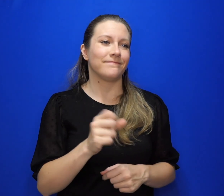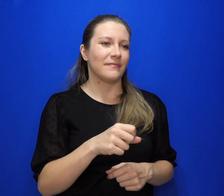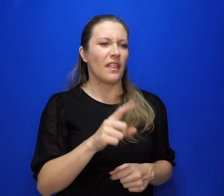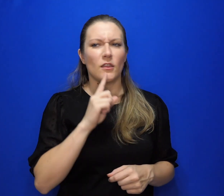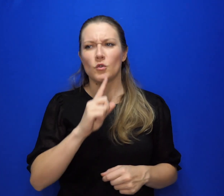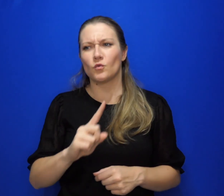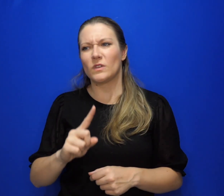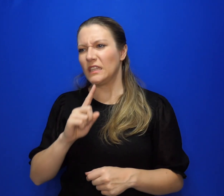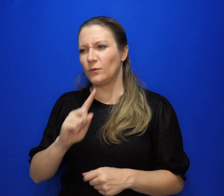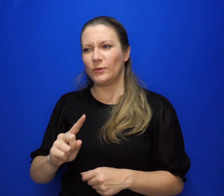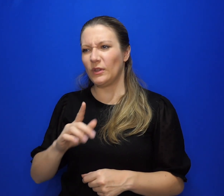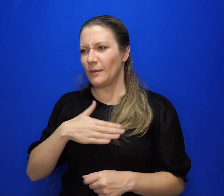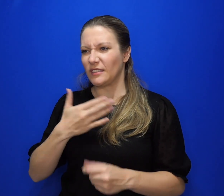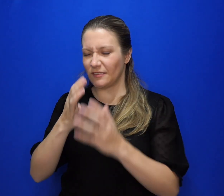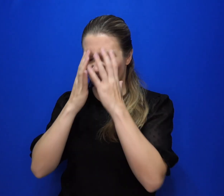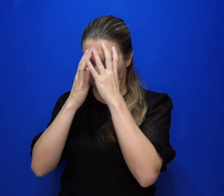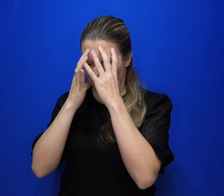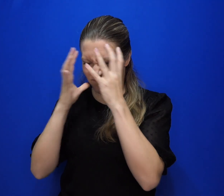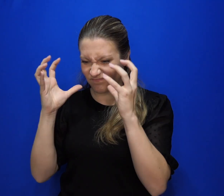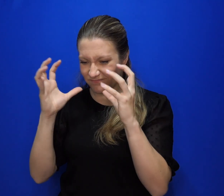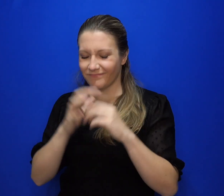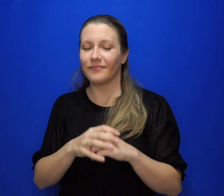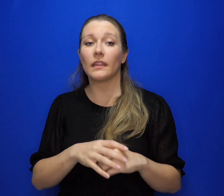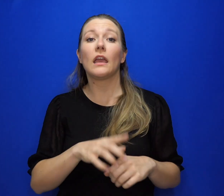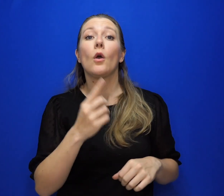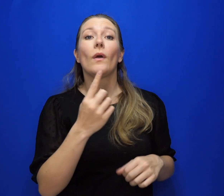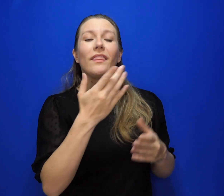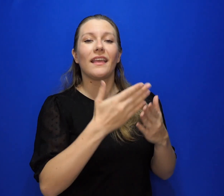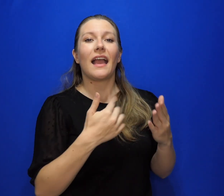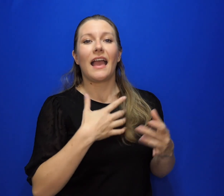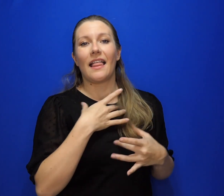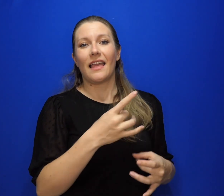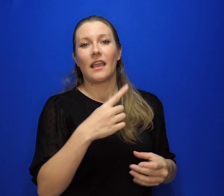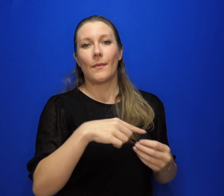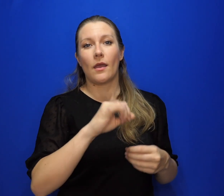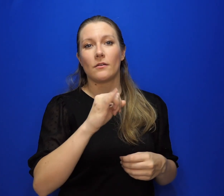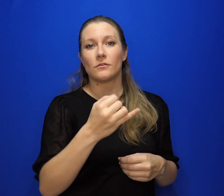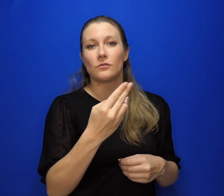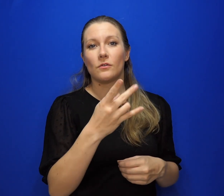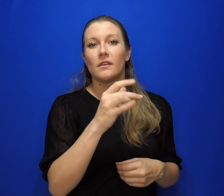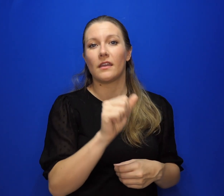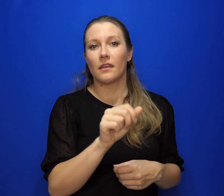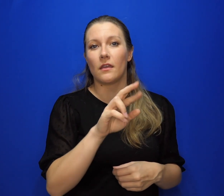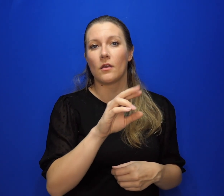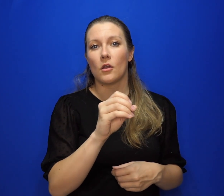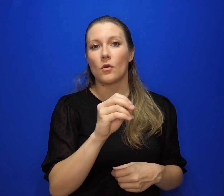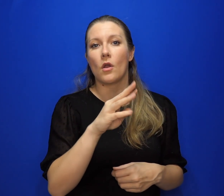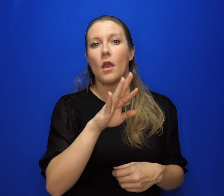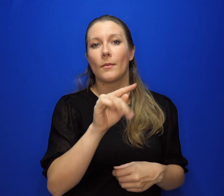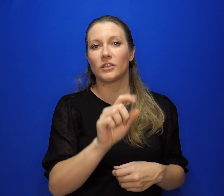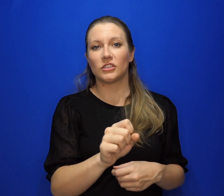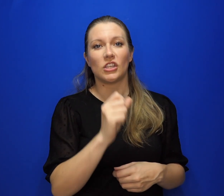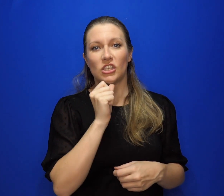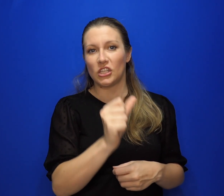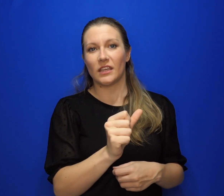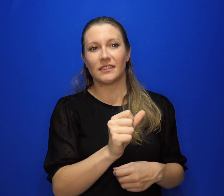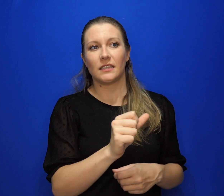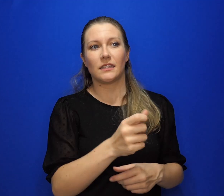I like about her as an actress, too, for the most part, she does a lot of different, like, she doesn't get typecast, I guess. Mm-hmm. She's got a lot